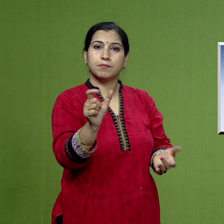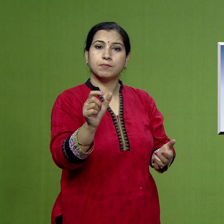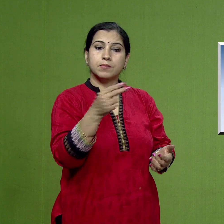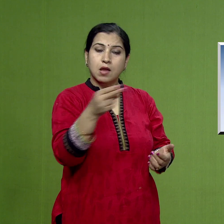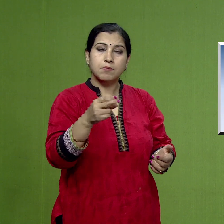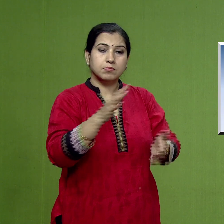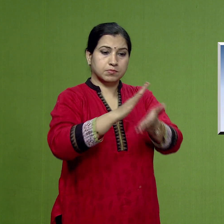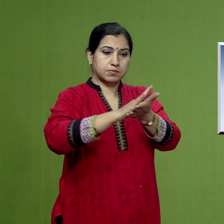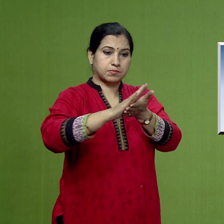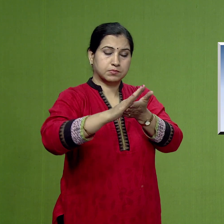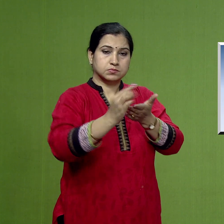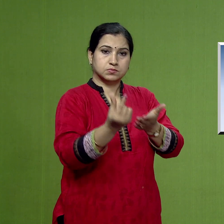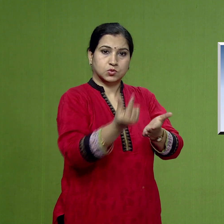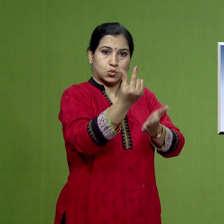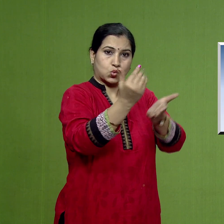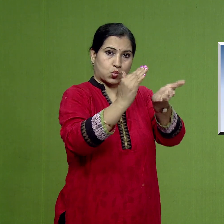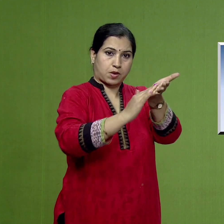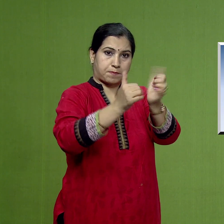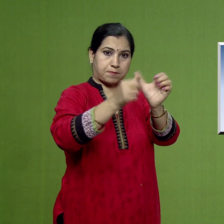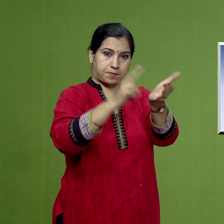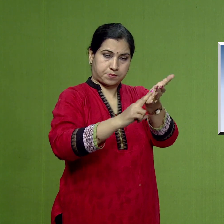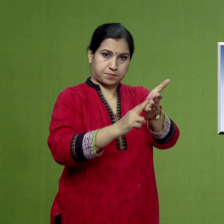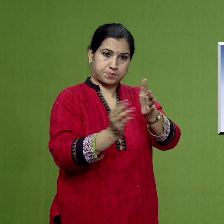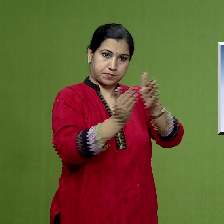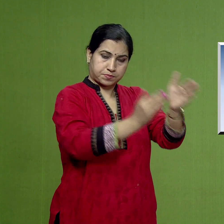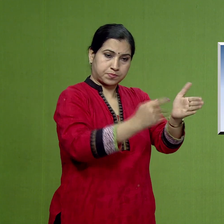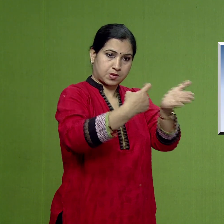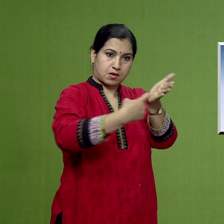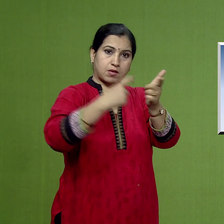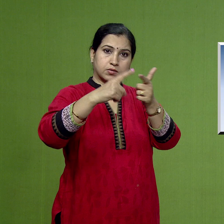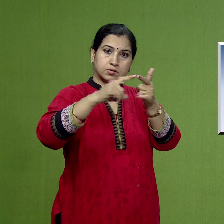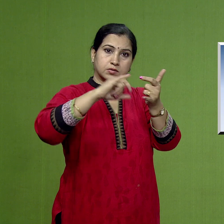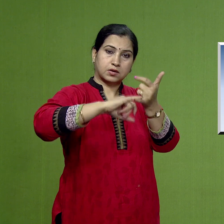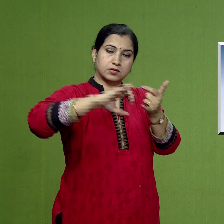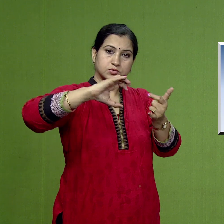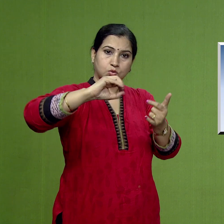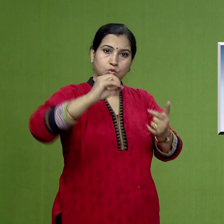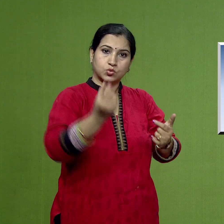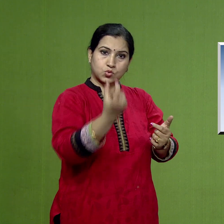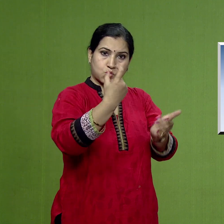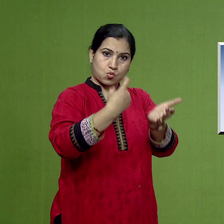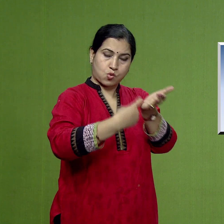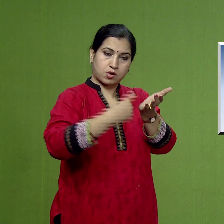resource or human capital is being used?